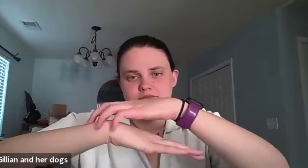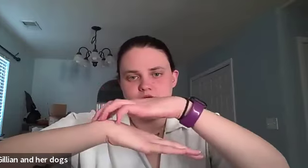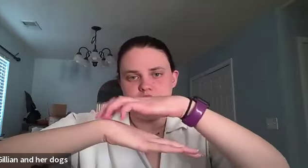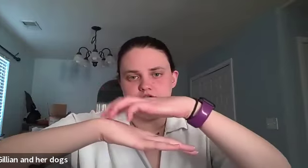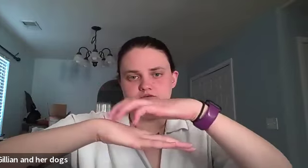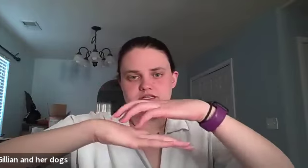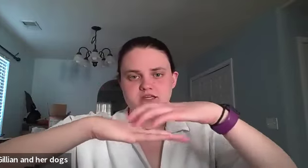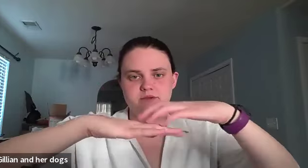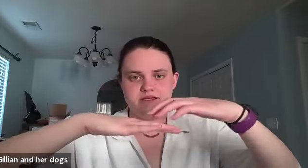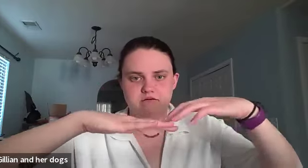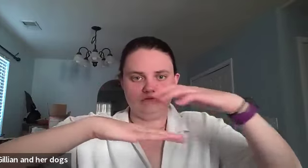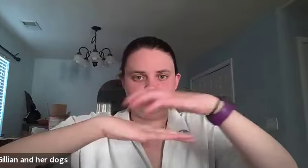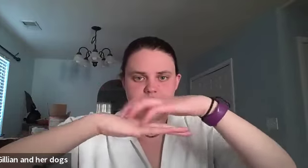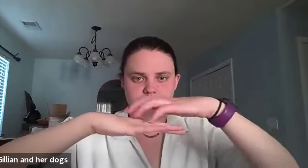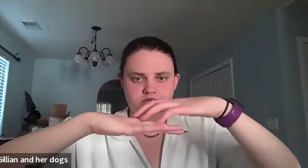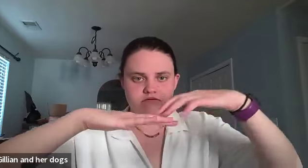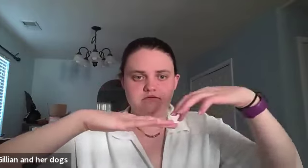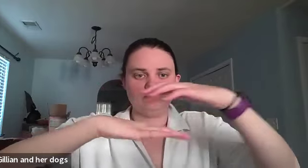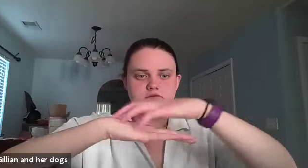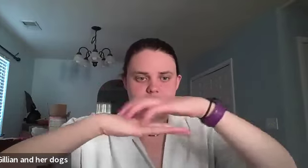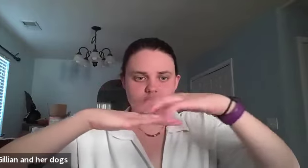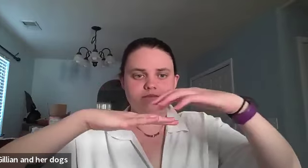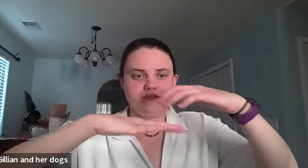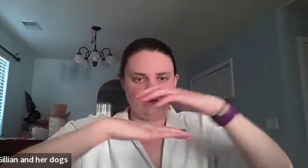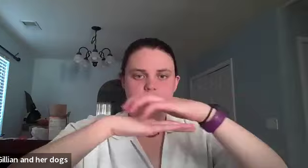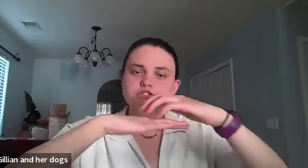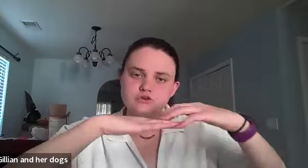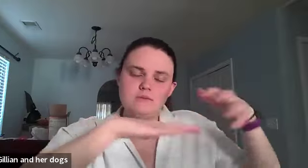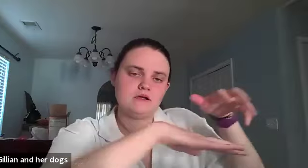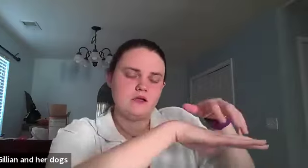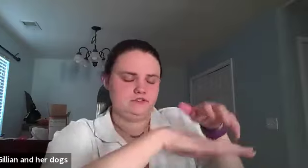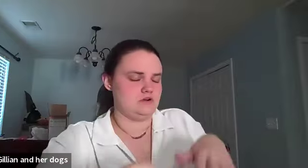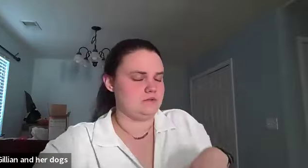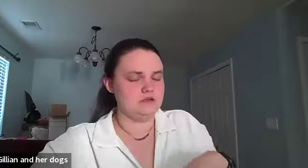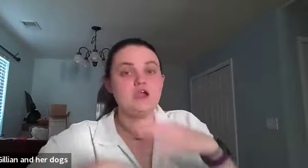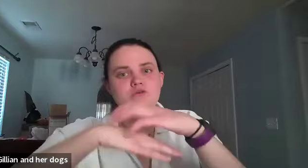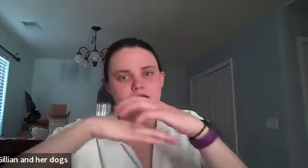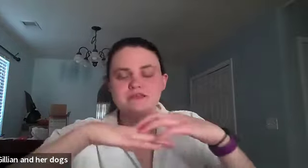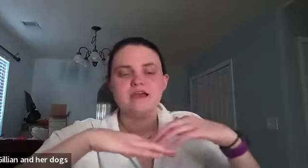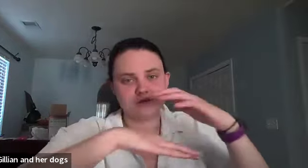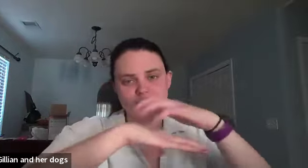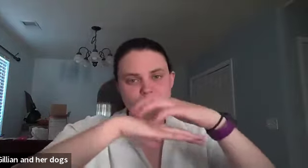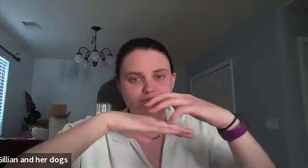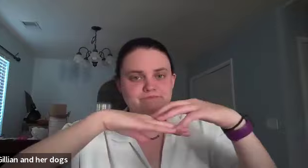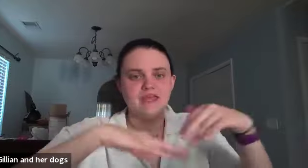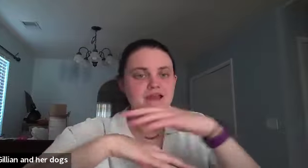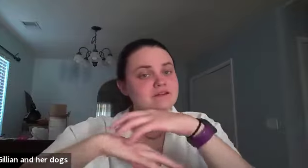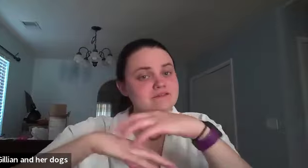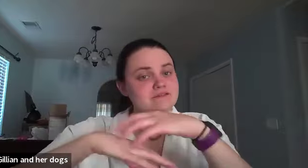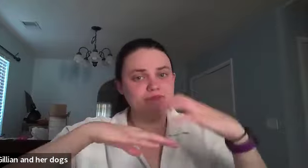tap on your wrist coming down. Okay, either one. Strawberry. Grapes. I have strawberries on the brain, and I don't even like